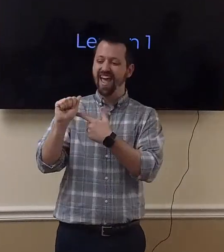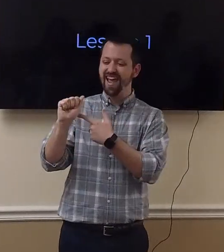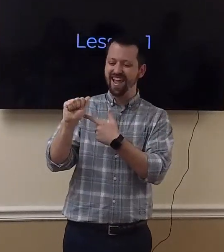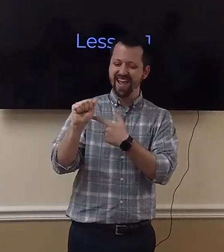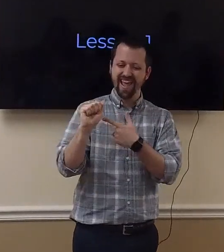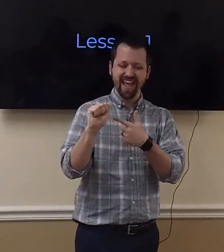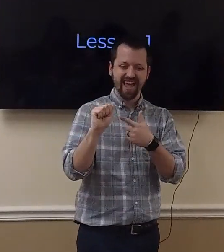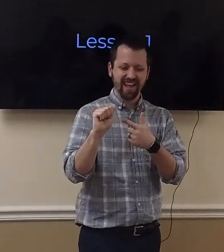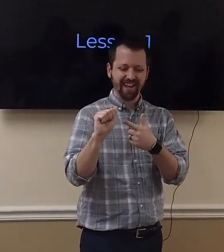A,